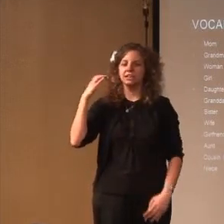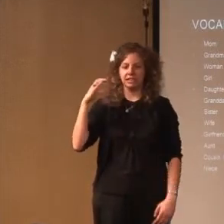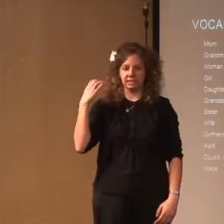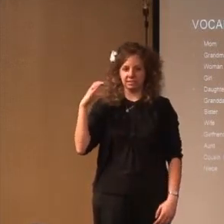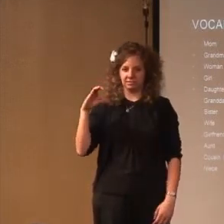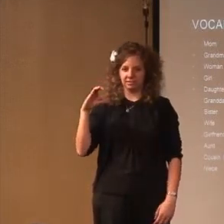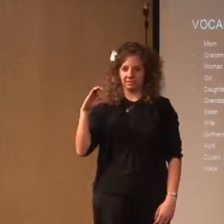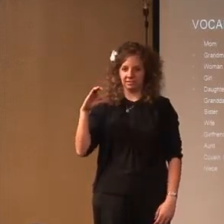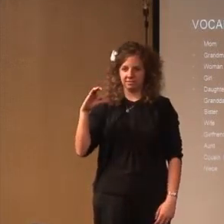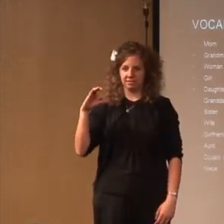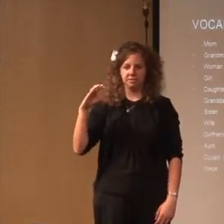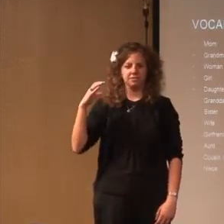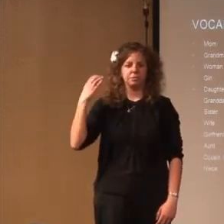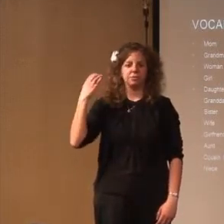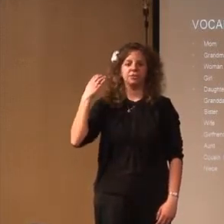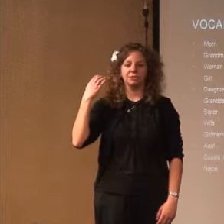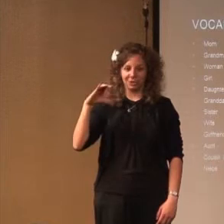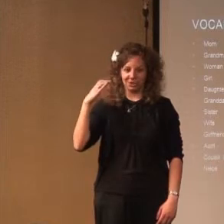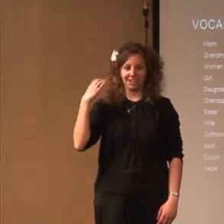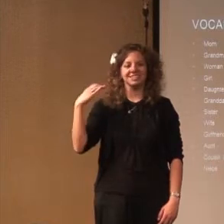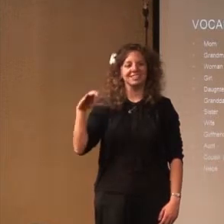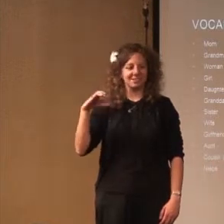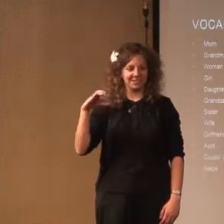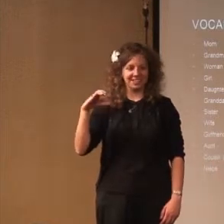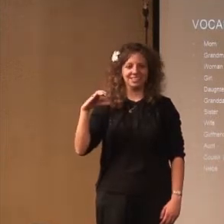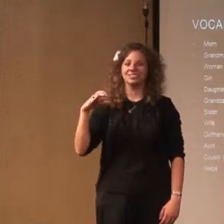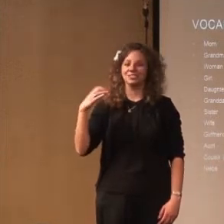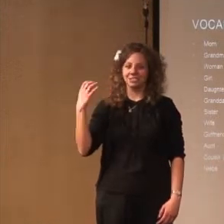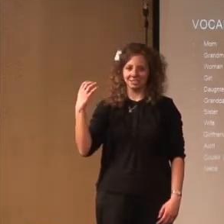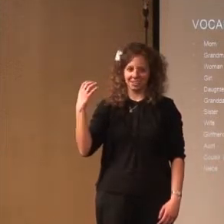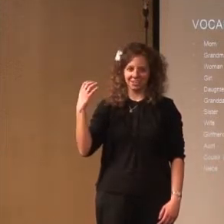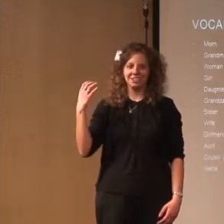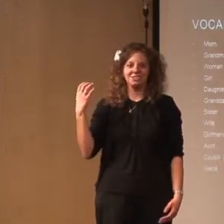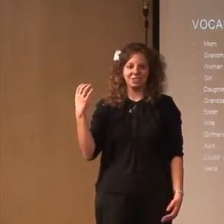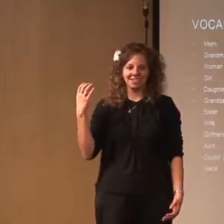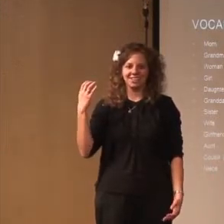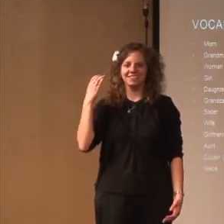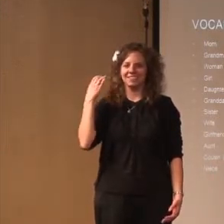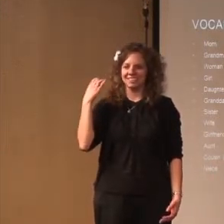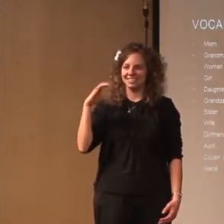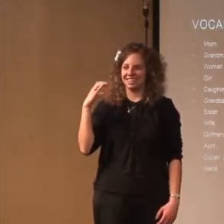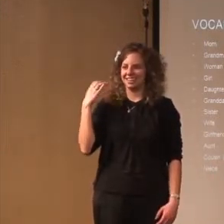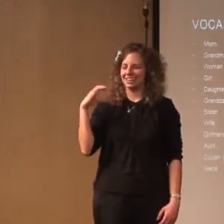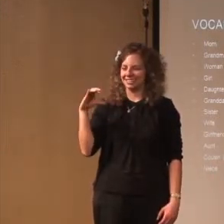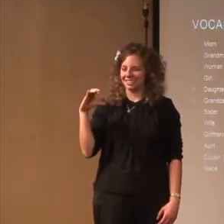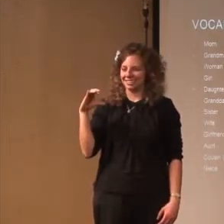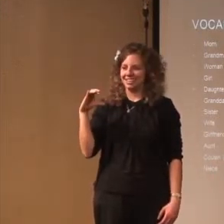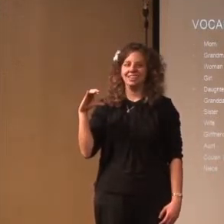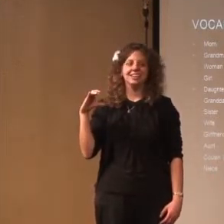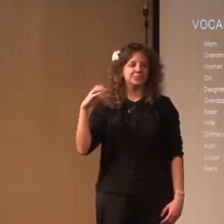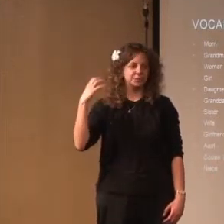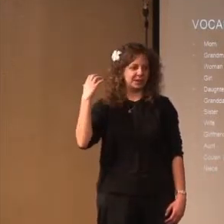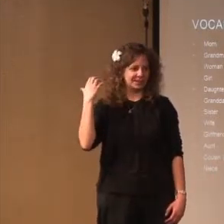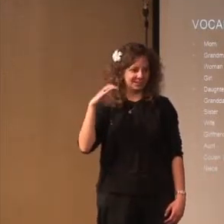Cousin. If I'm referring to a girl, cousin, yeah, with the C. So this is another initialized sign that did stick. Cousin. And I do it twice.